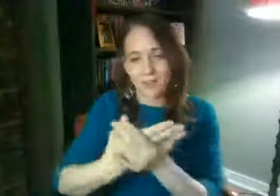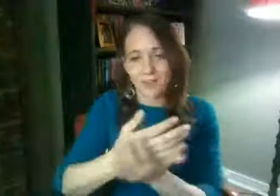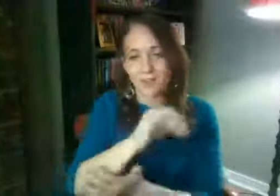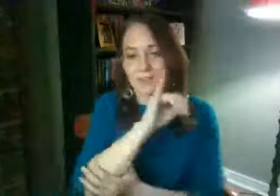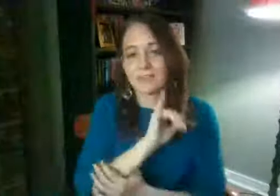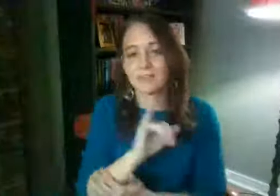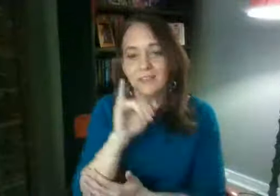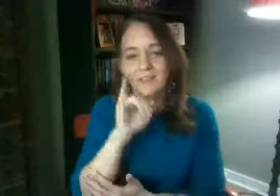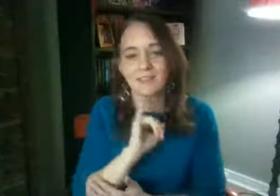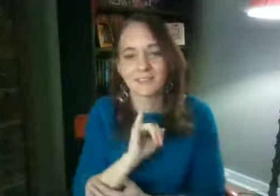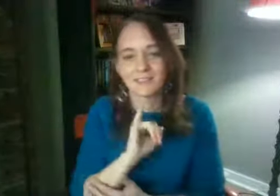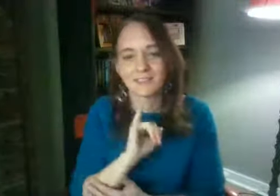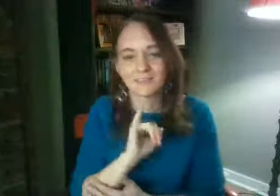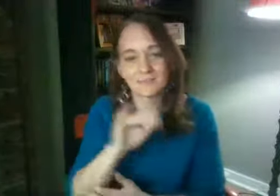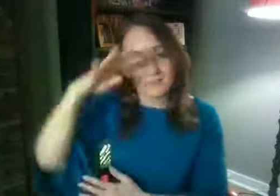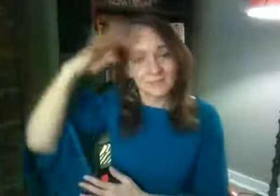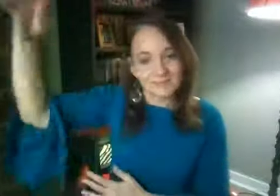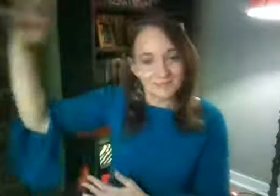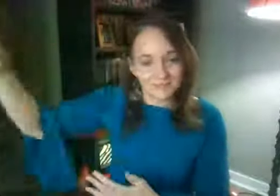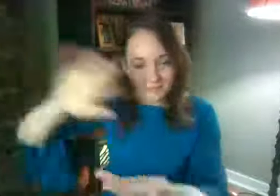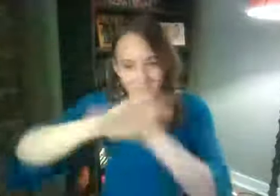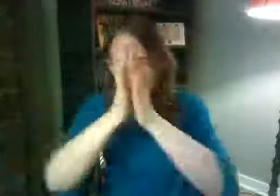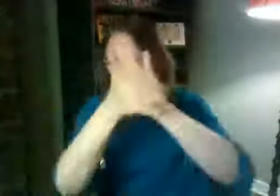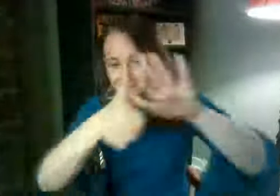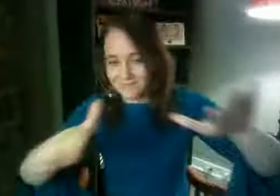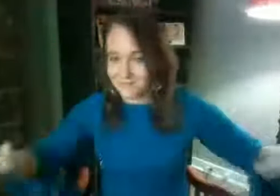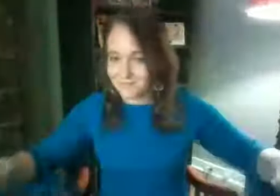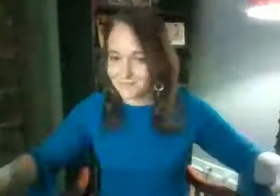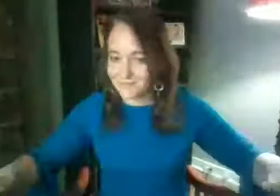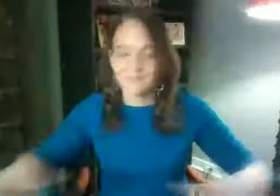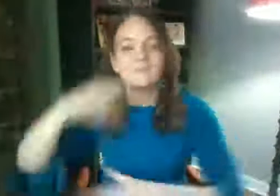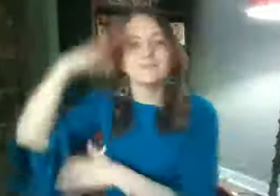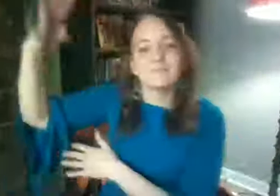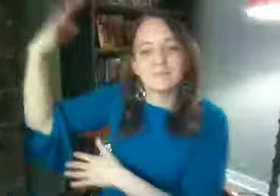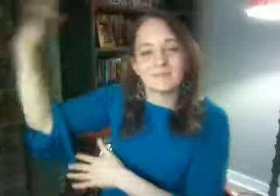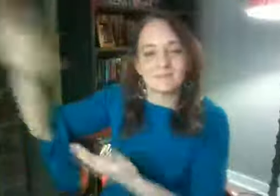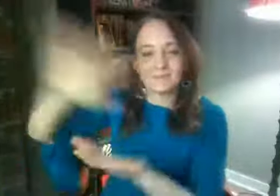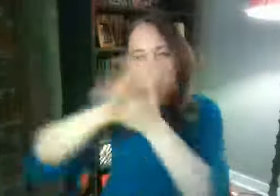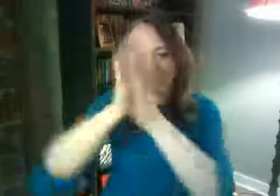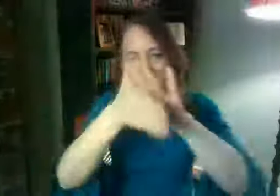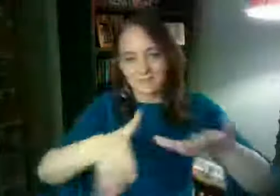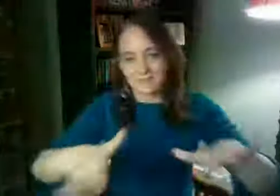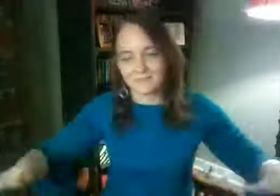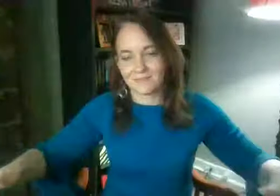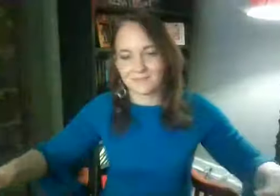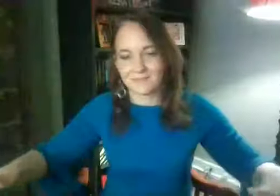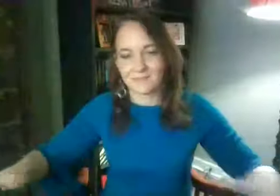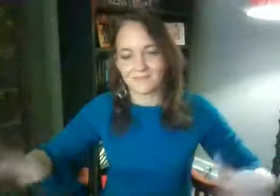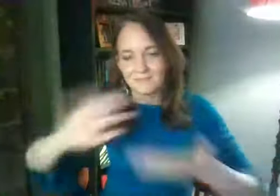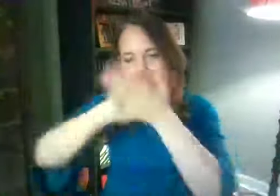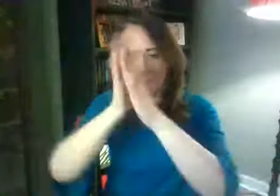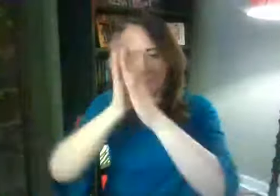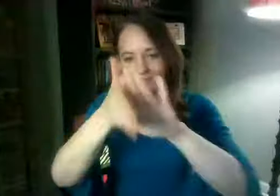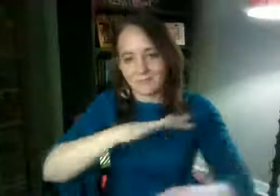ve'al kol Yisrael. Yaseh shalom, yaseh shalom,